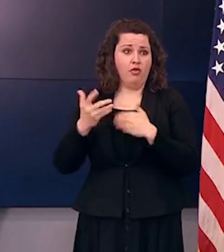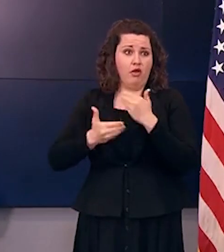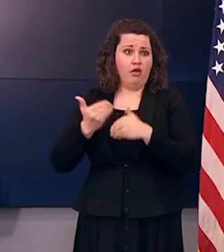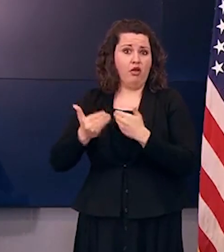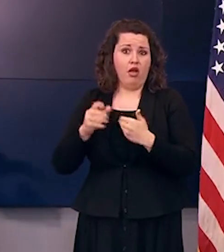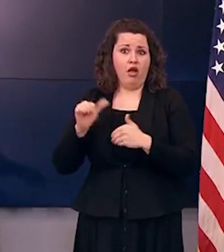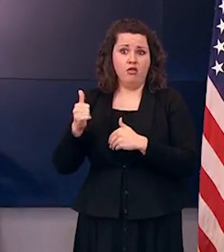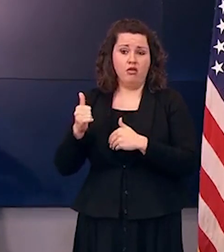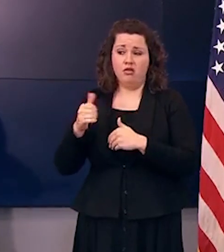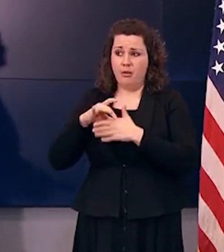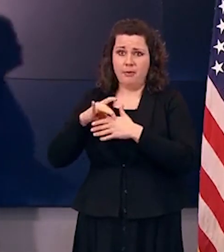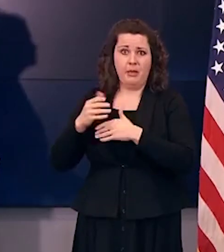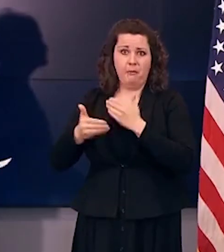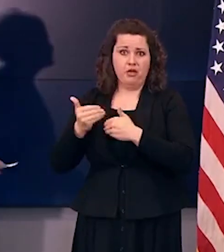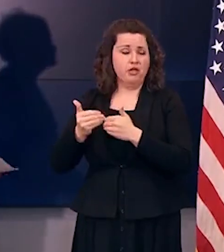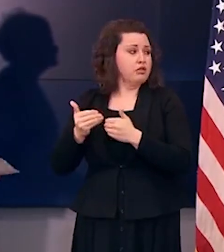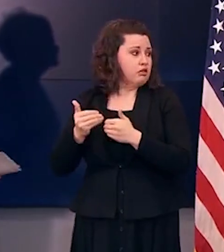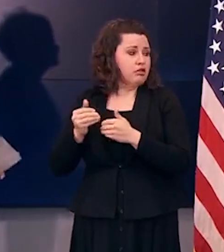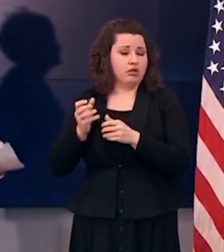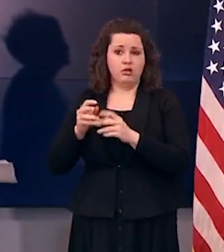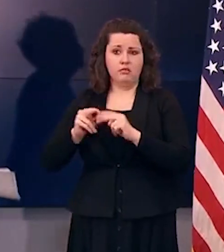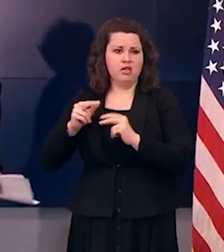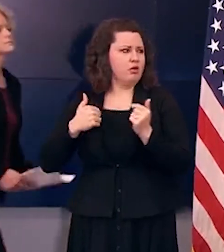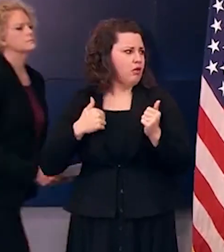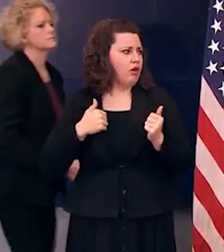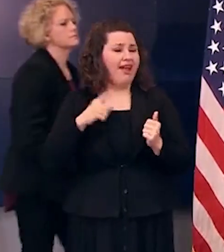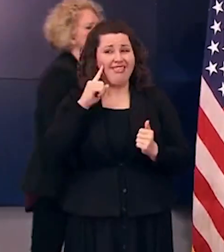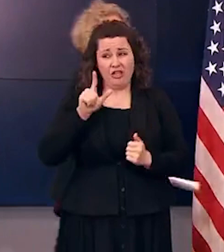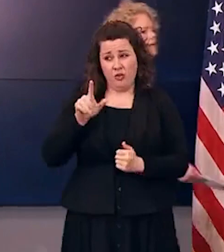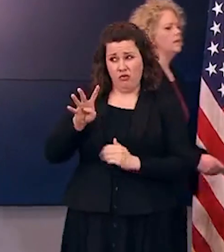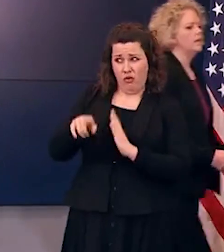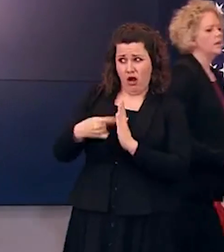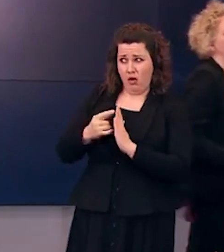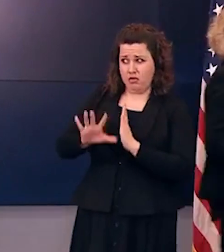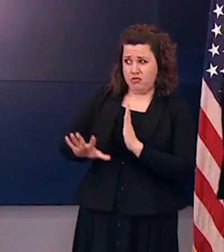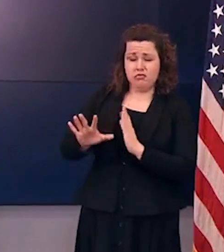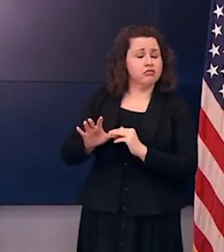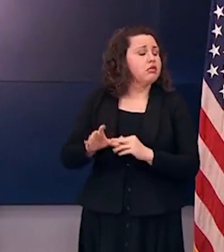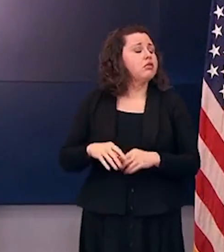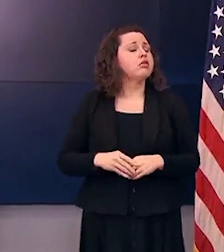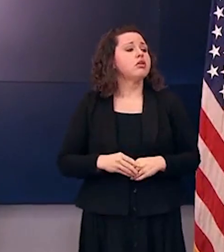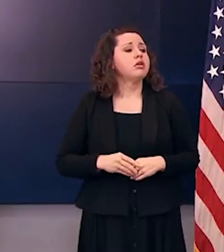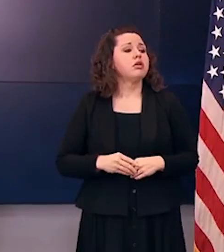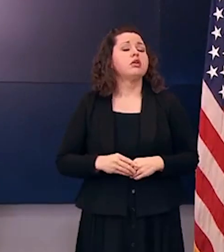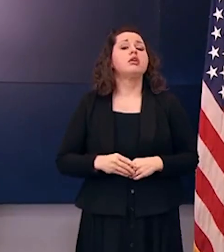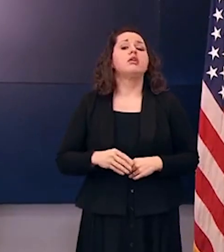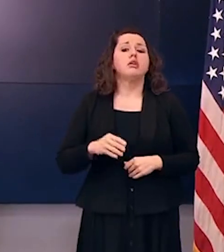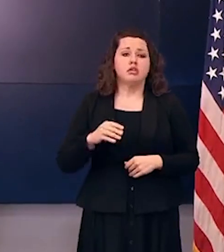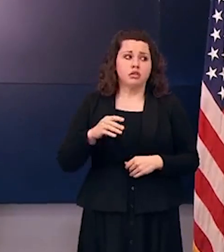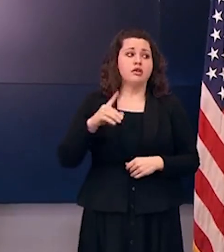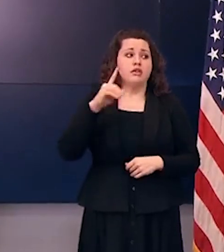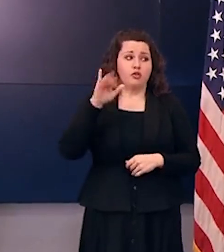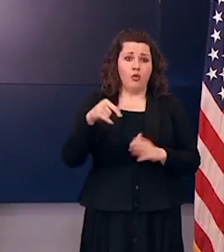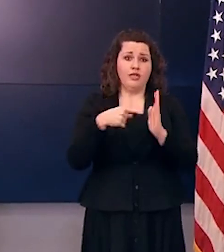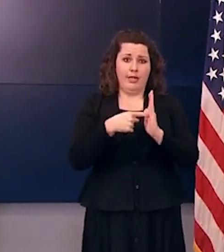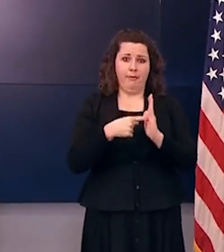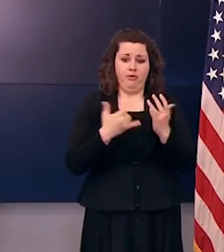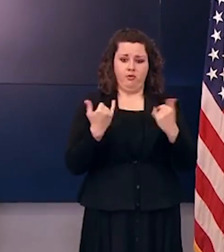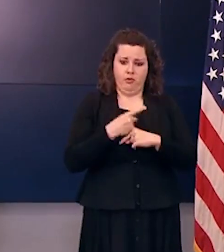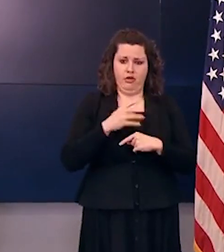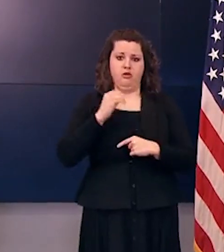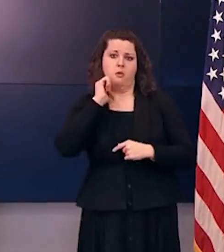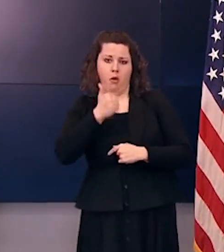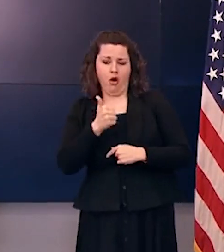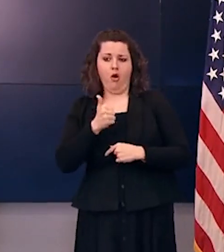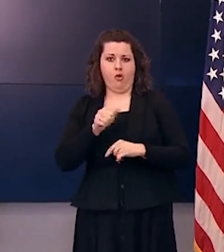facilities? I assume, but it'll be 24 hours, I think, approximately. Yeah, so because the samples will be taken today and